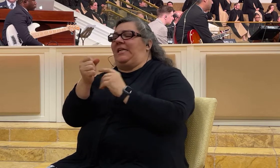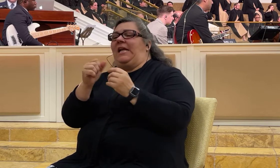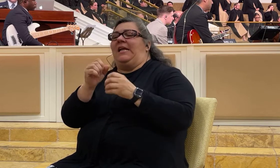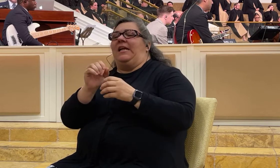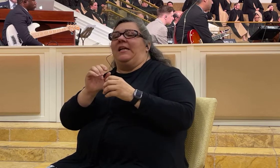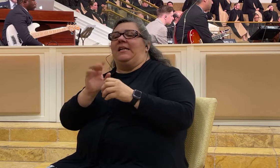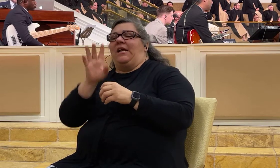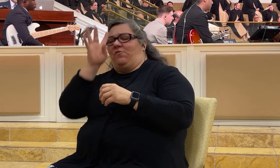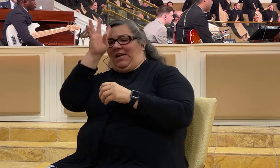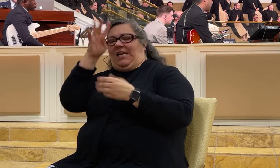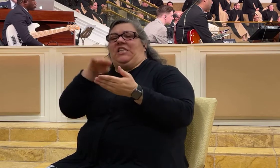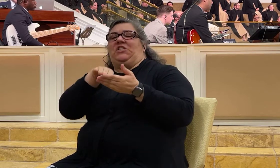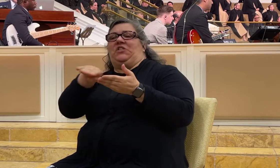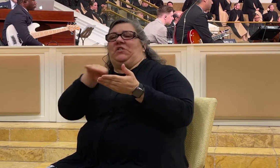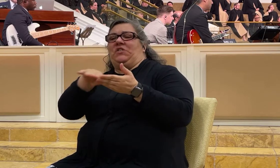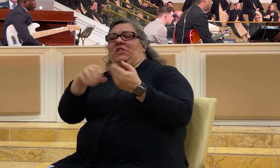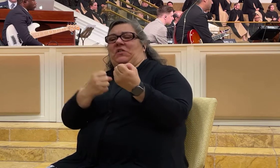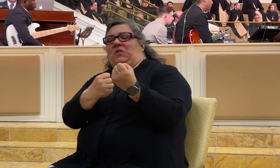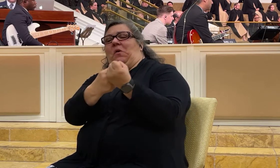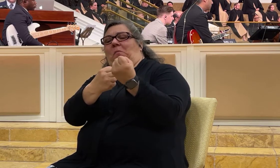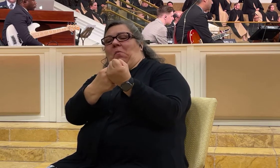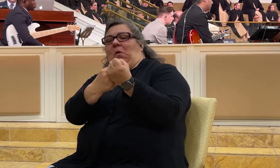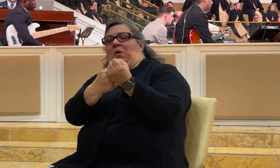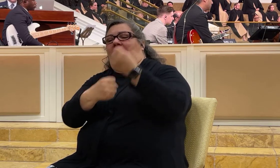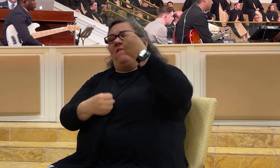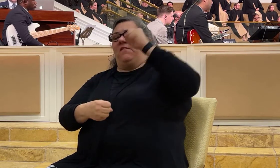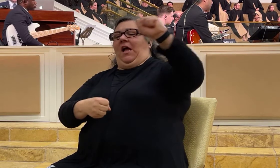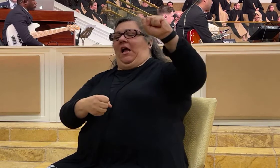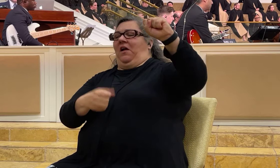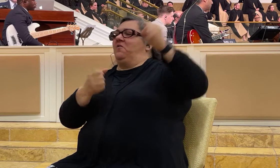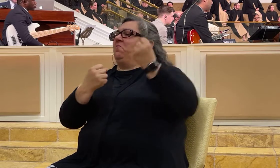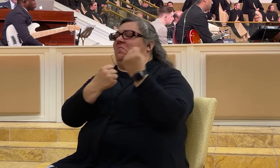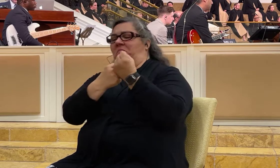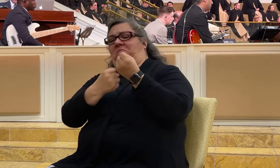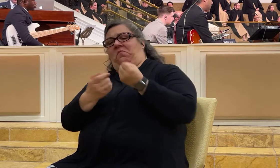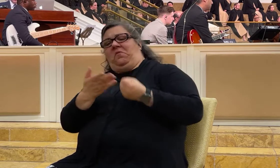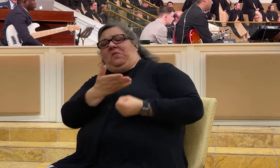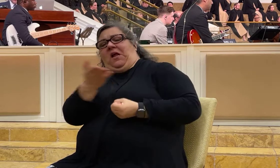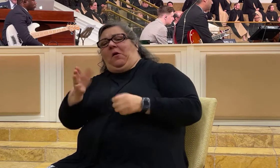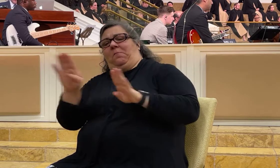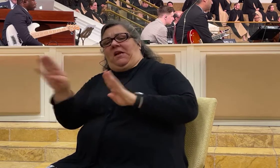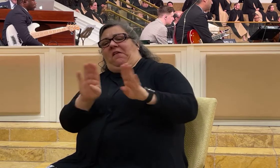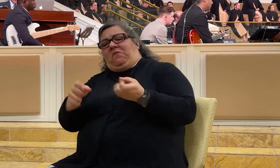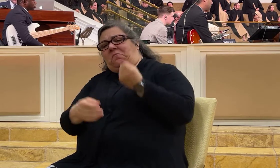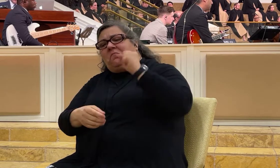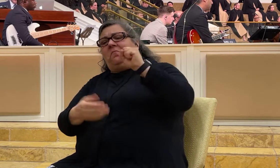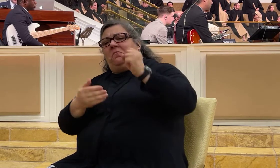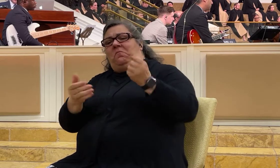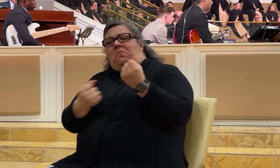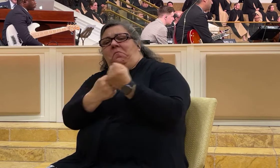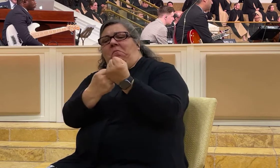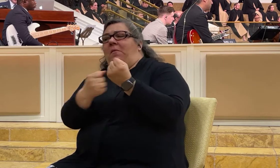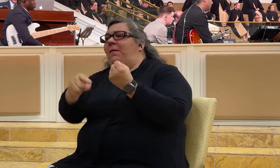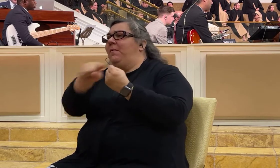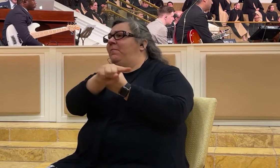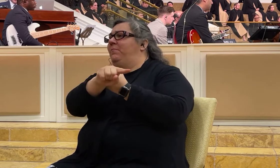excuses and running an appearance for violence in our cities.